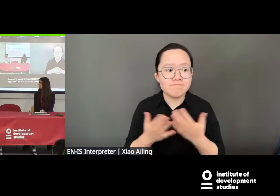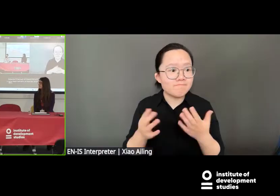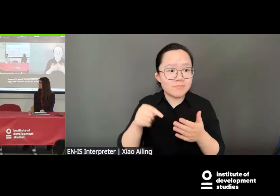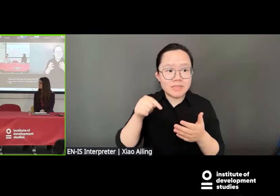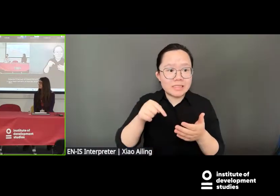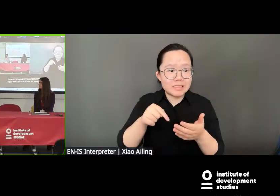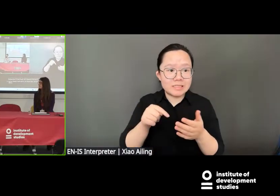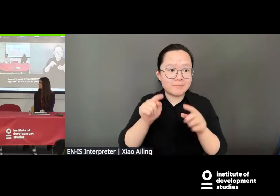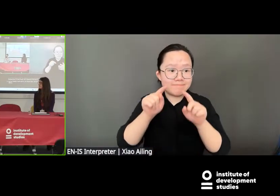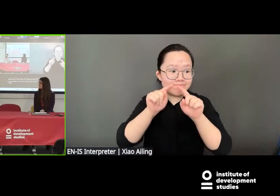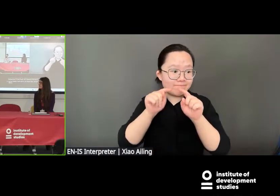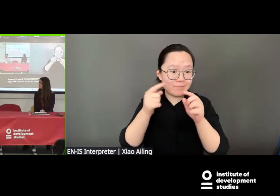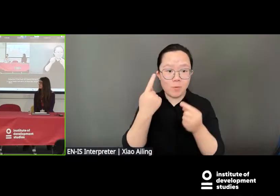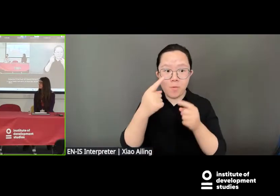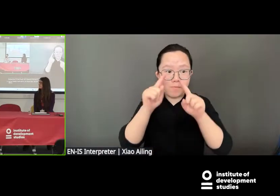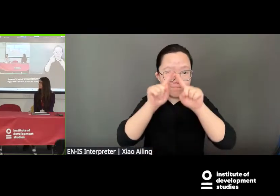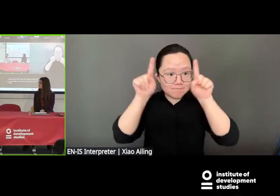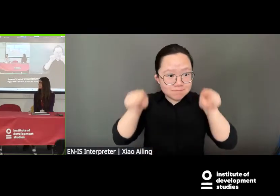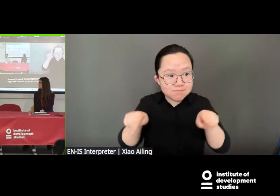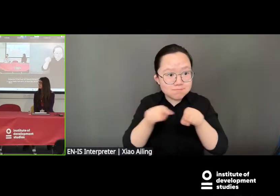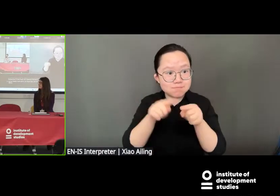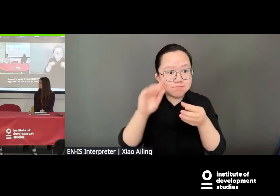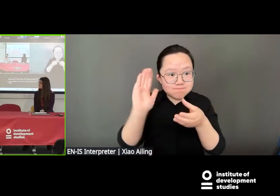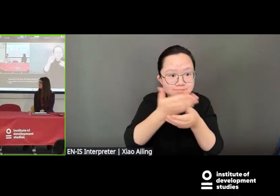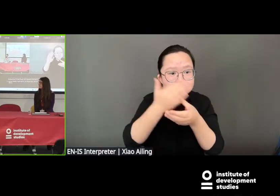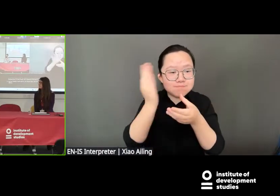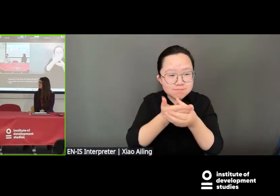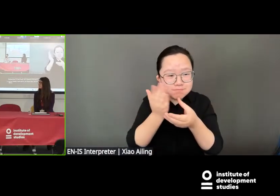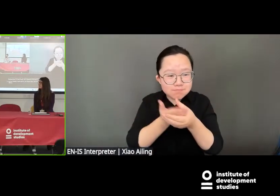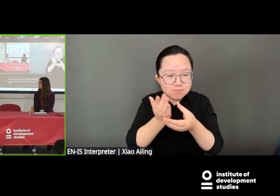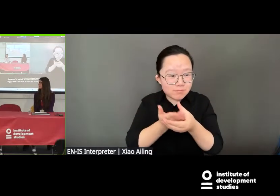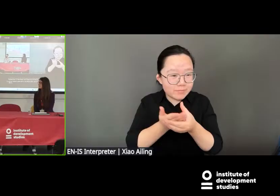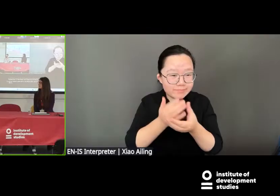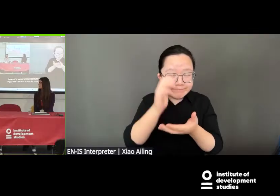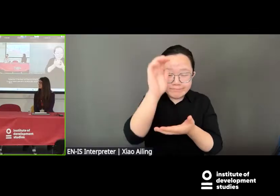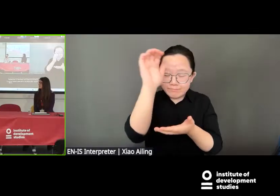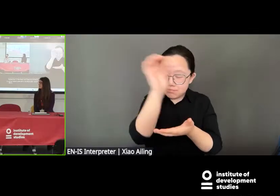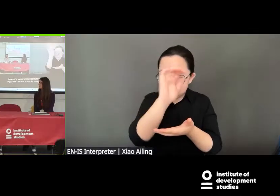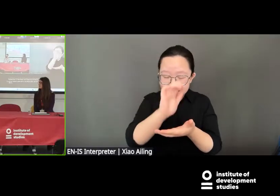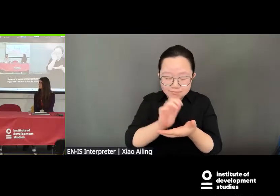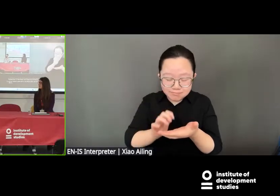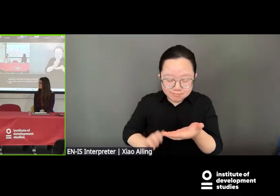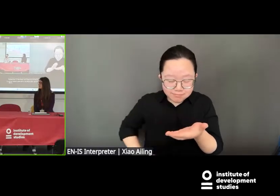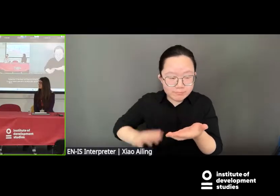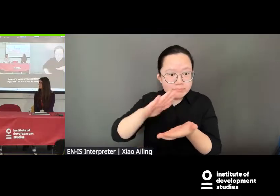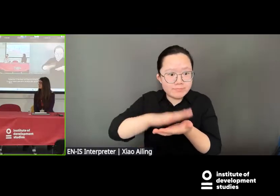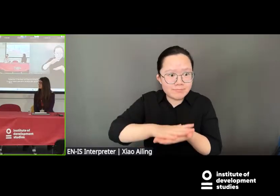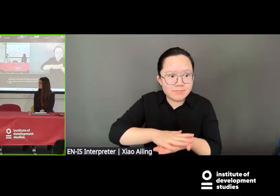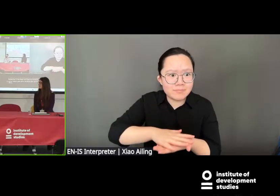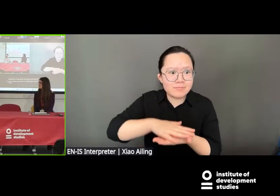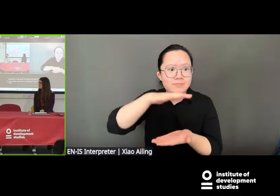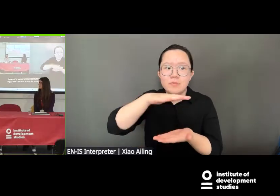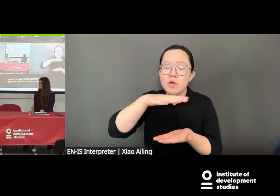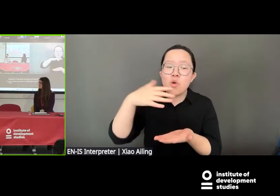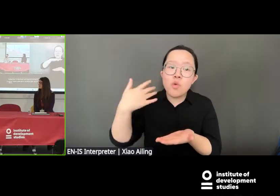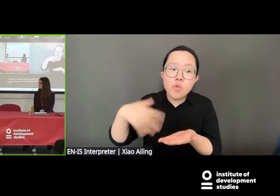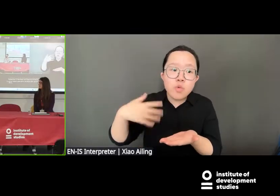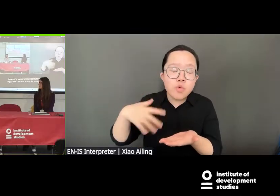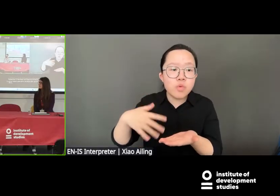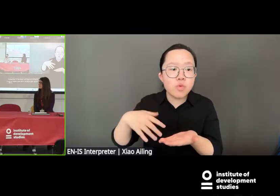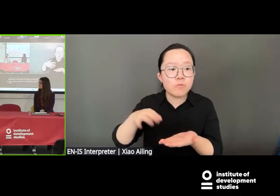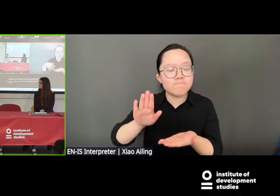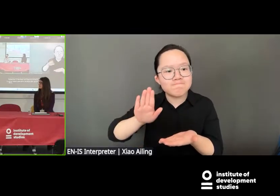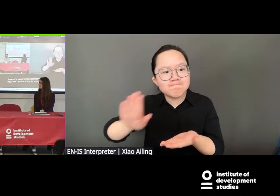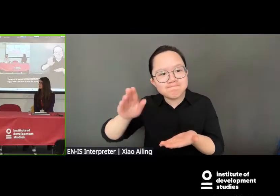over 40 for mere 5 or 6, 8 or 9 articles, which offer such a powerful combination of